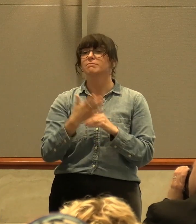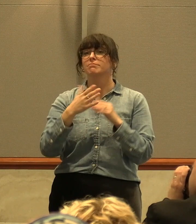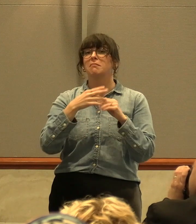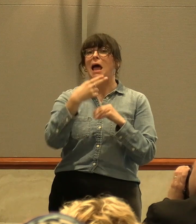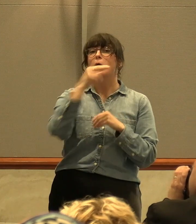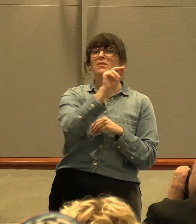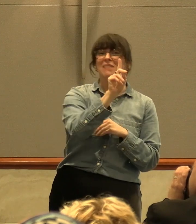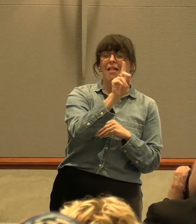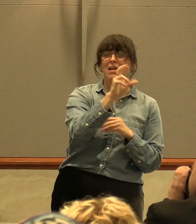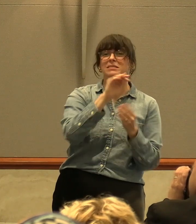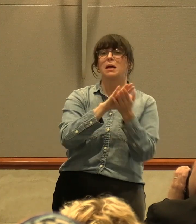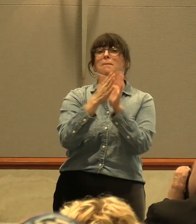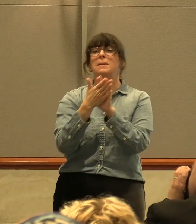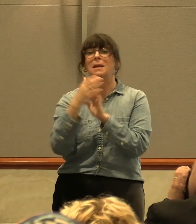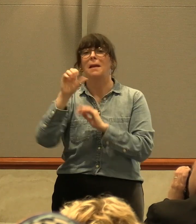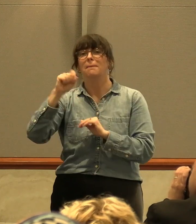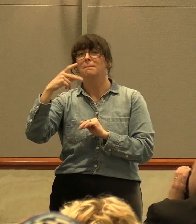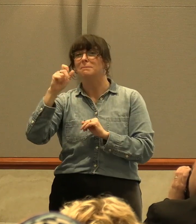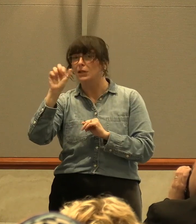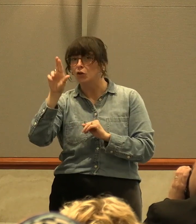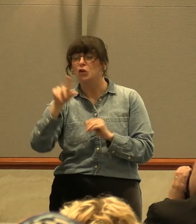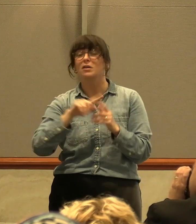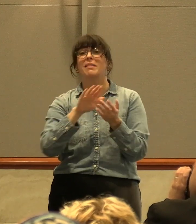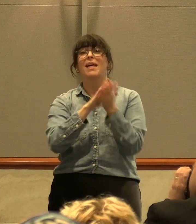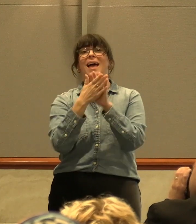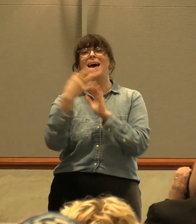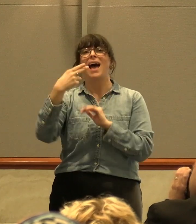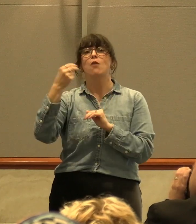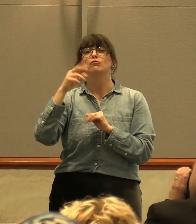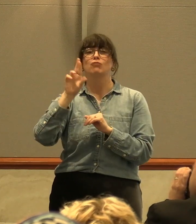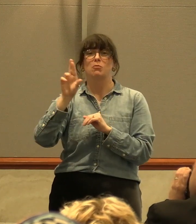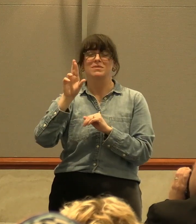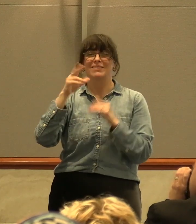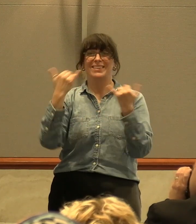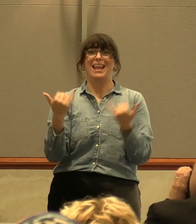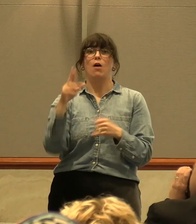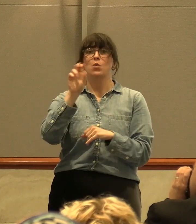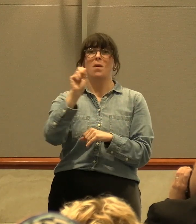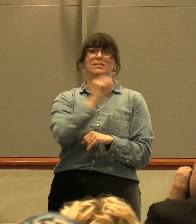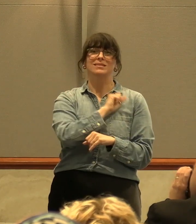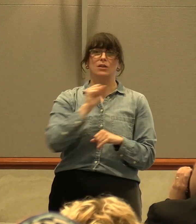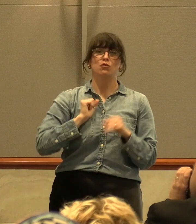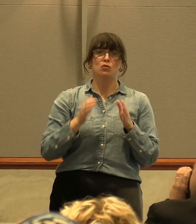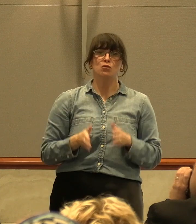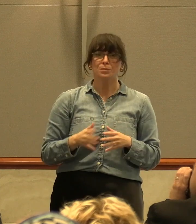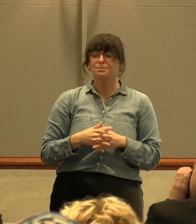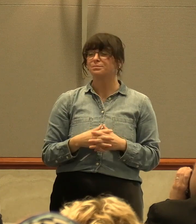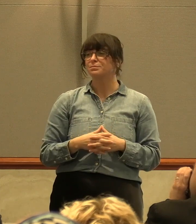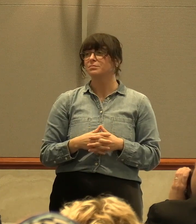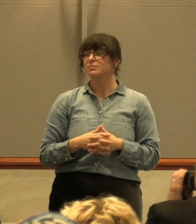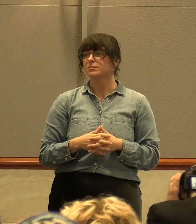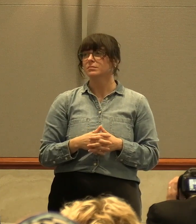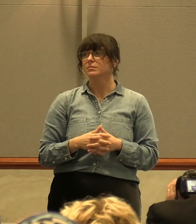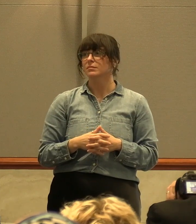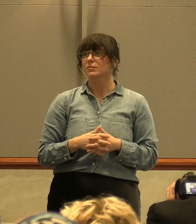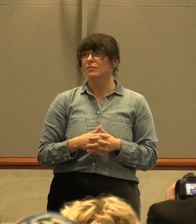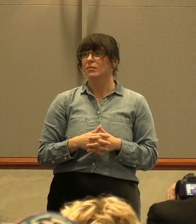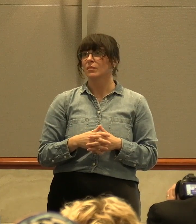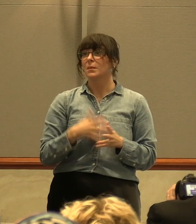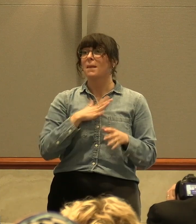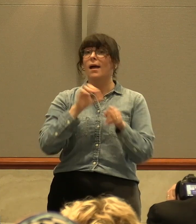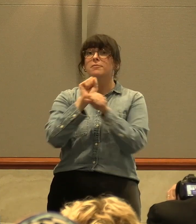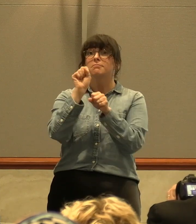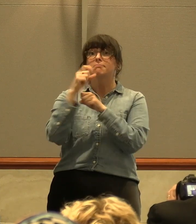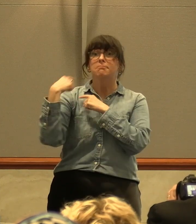as Speaker, then as a member of the House of Representatives, and now as United States Senator. It's been an opportunity